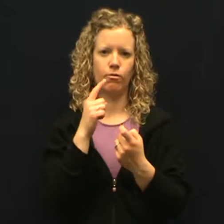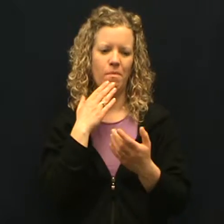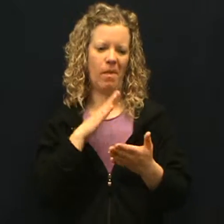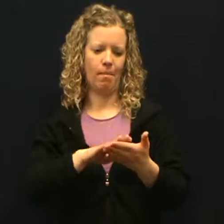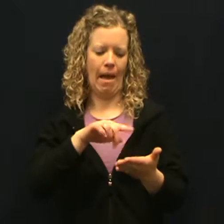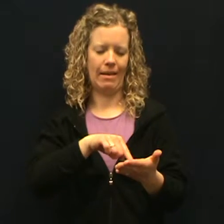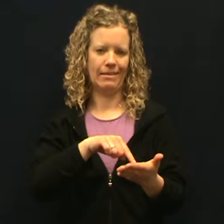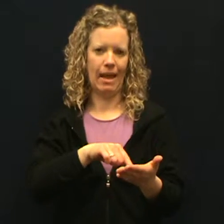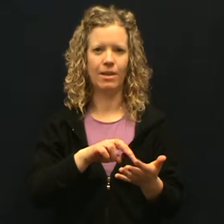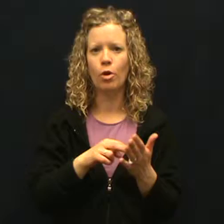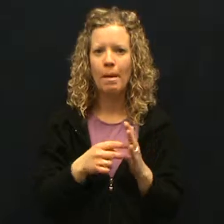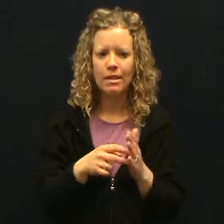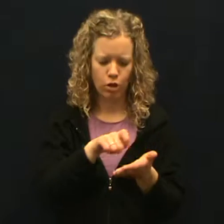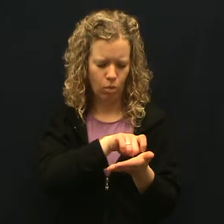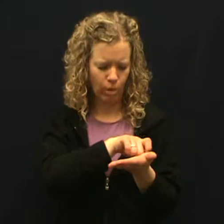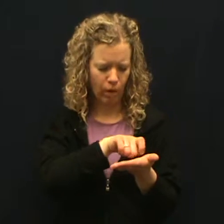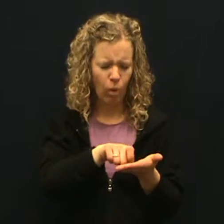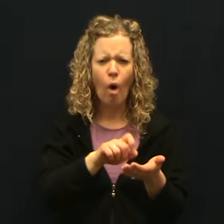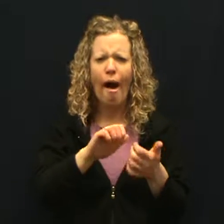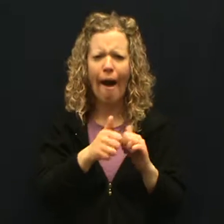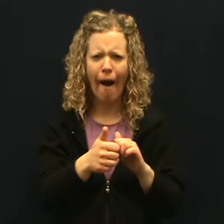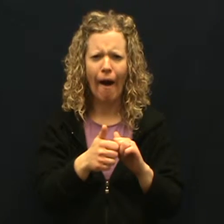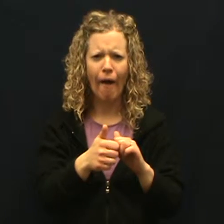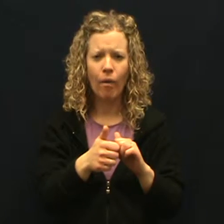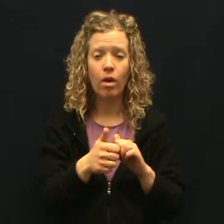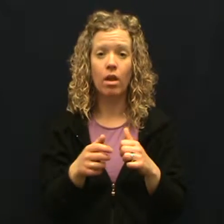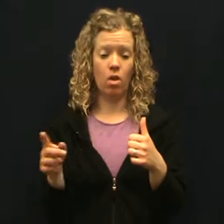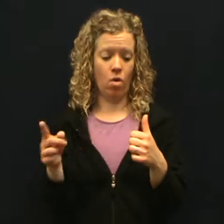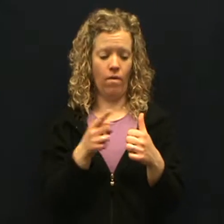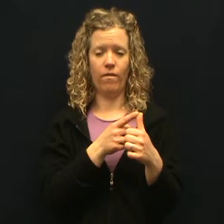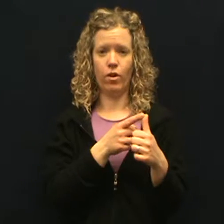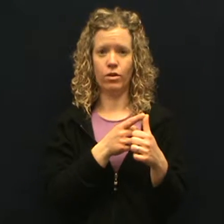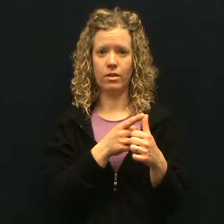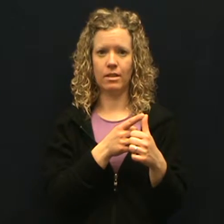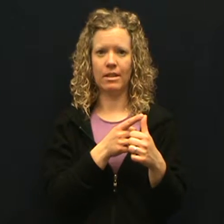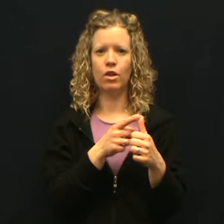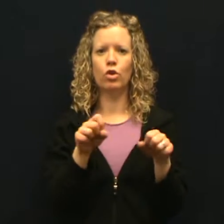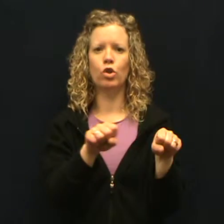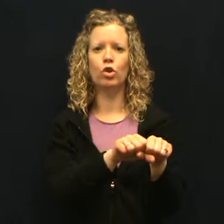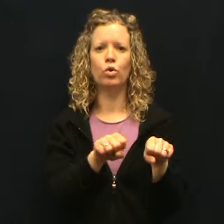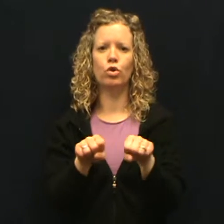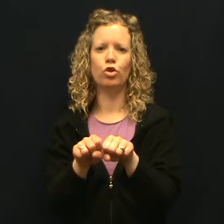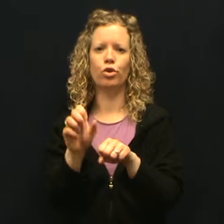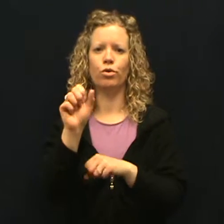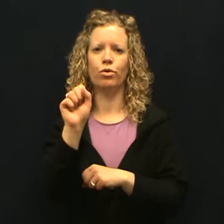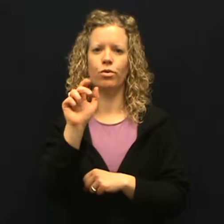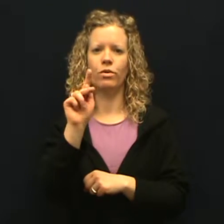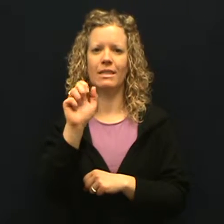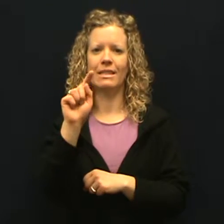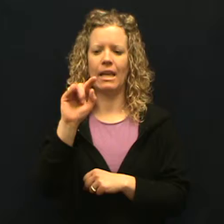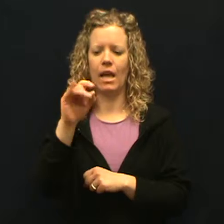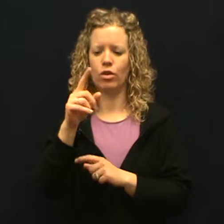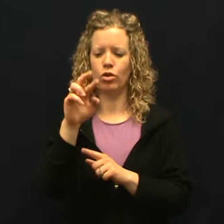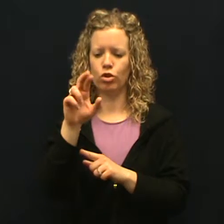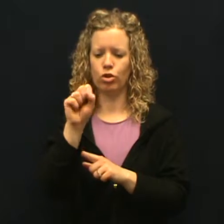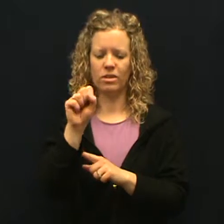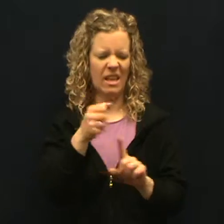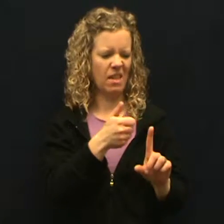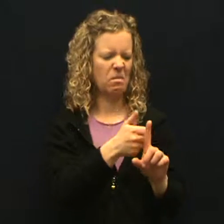the entries? First, we have Skechers that a shoe company estimates $900 in bad debts at